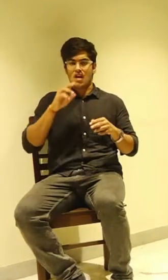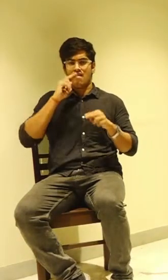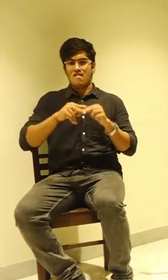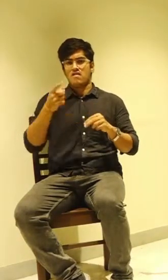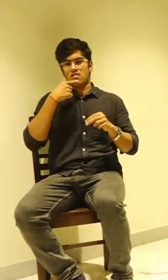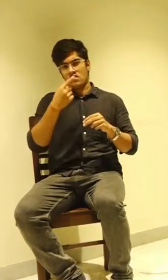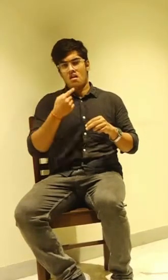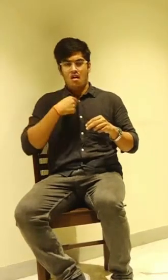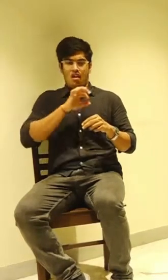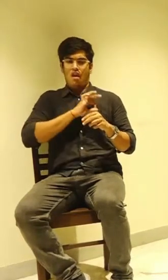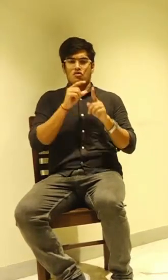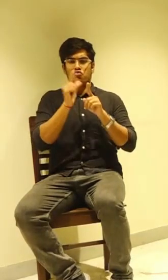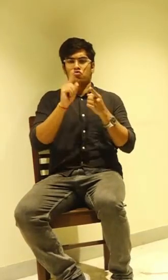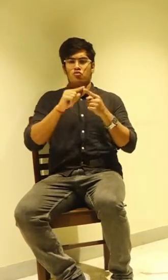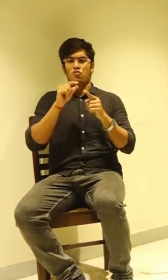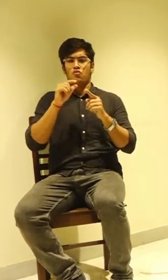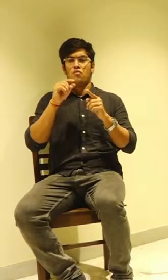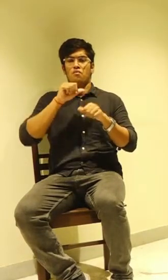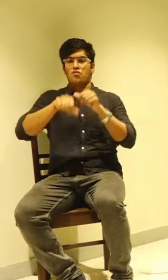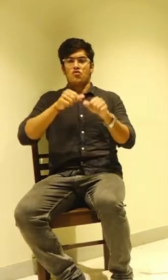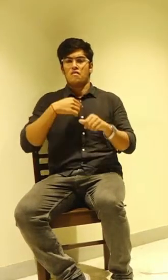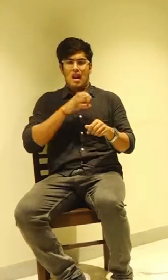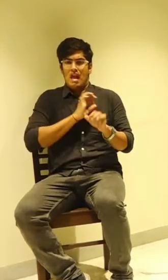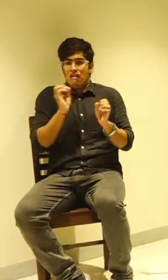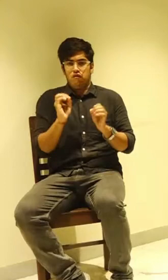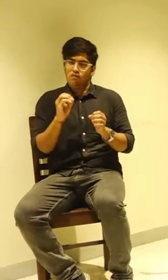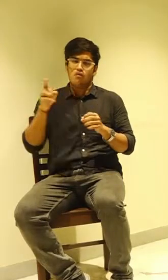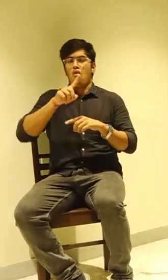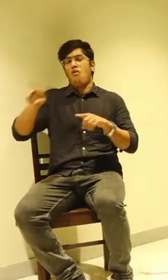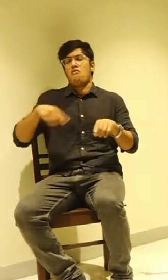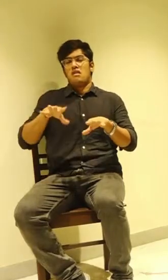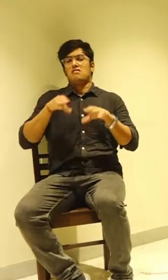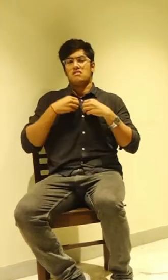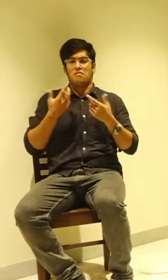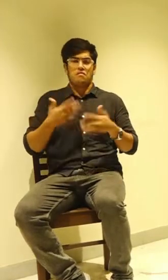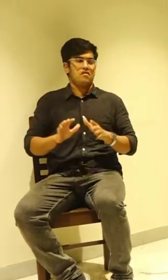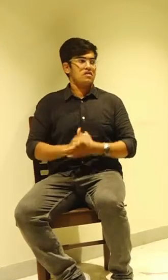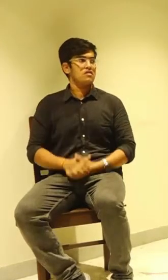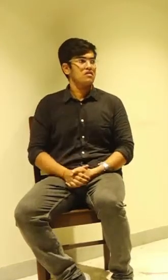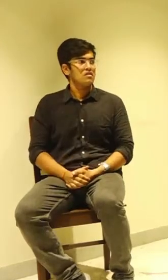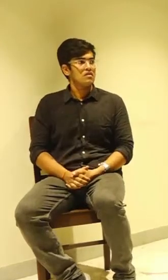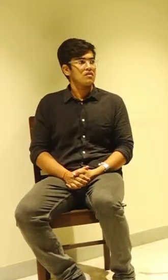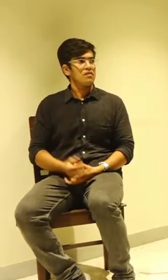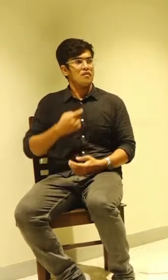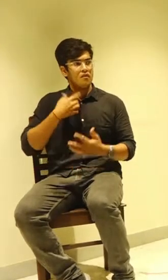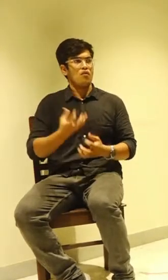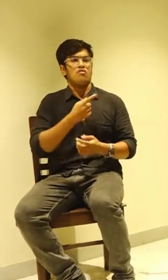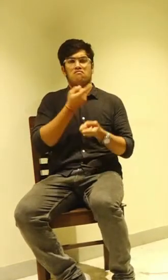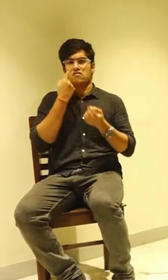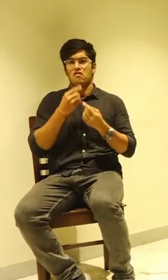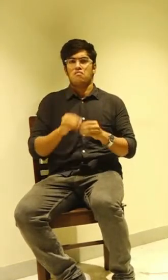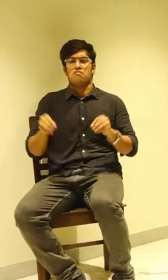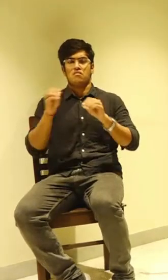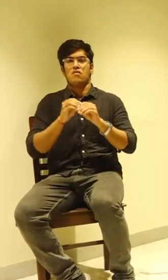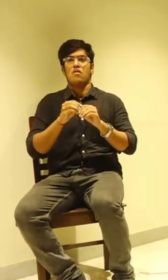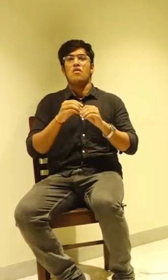process, that's it. There's no question of right to life and liberty becoming a strong right. And that's what I investigate in the book. And the conclusion